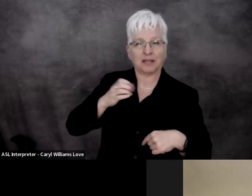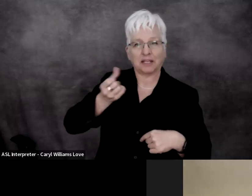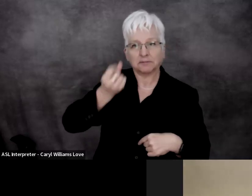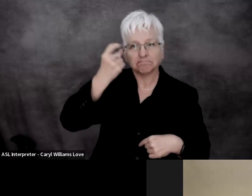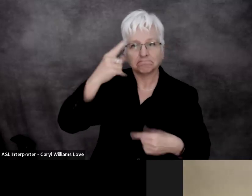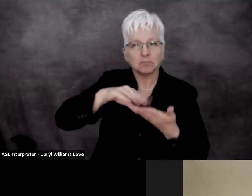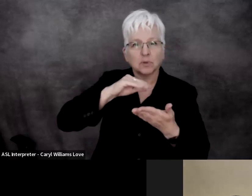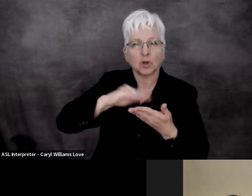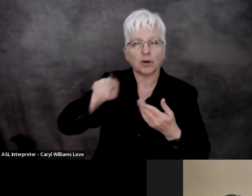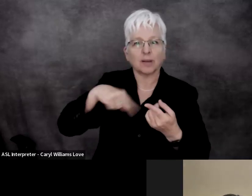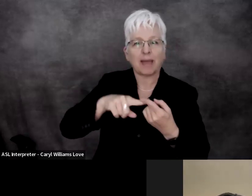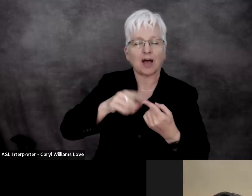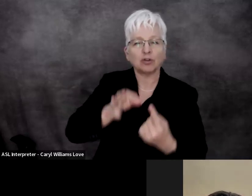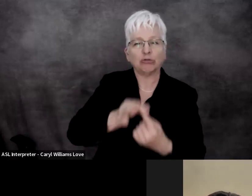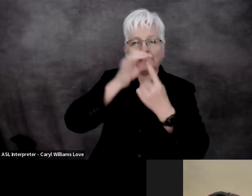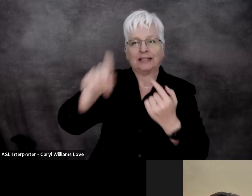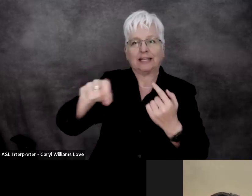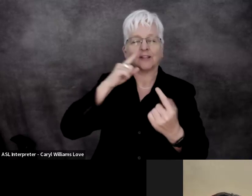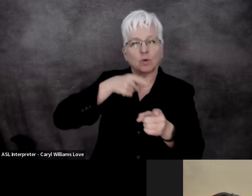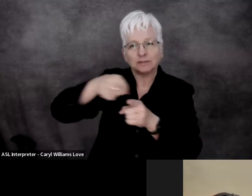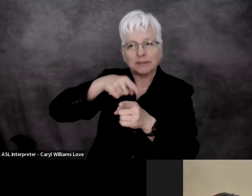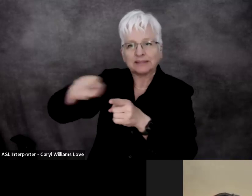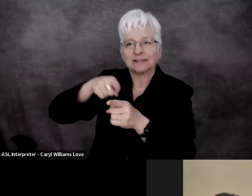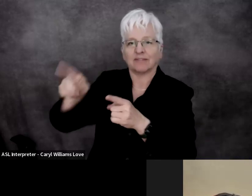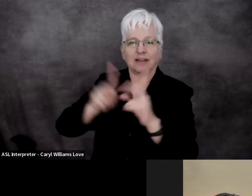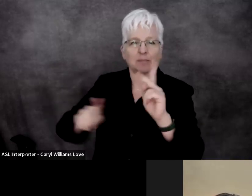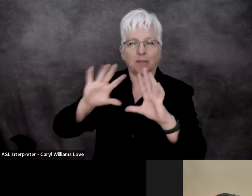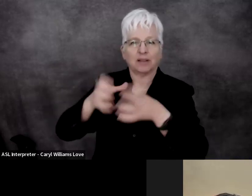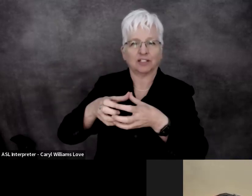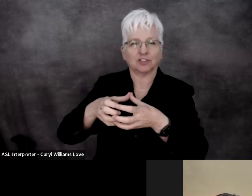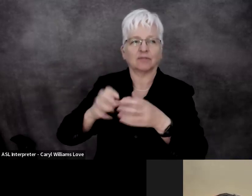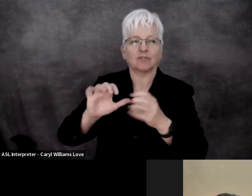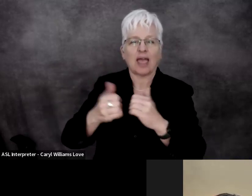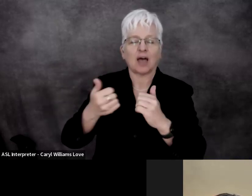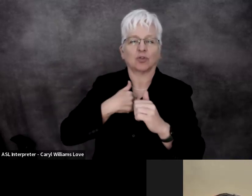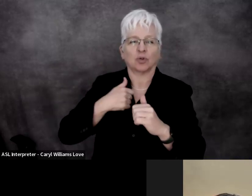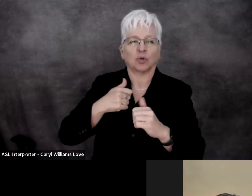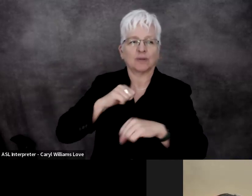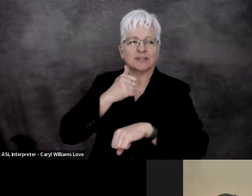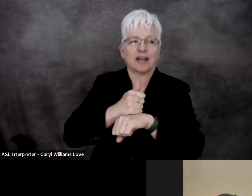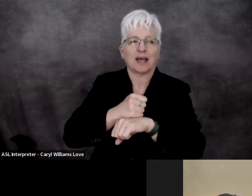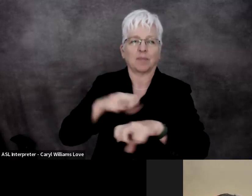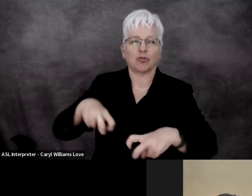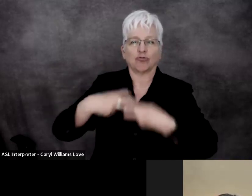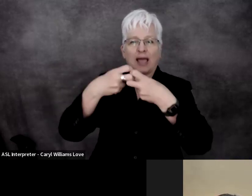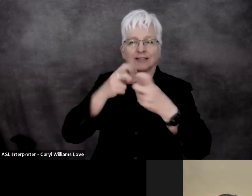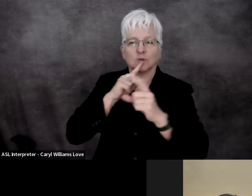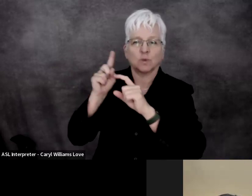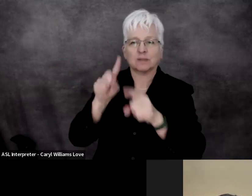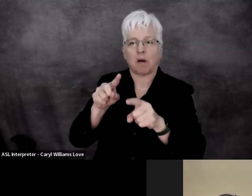specific populations who are encountering our crisis response system. So we've done substance use